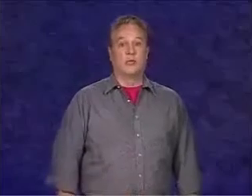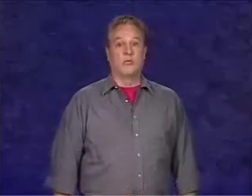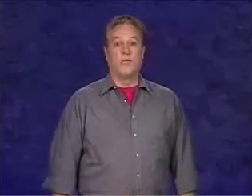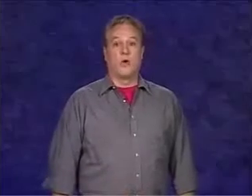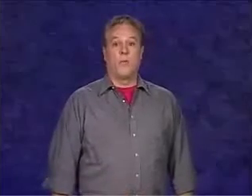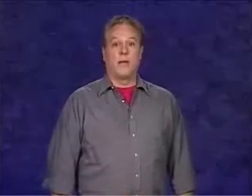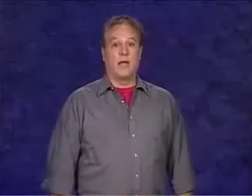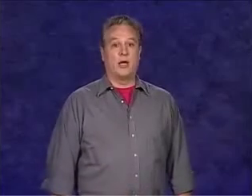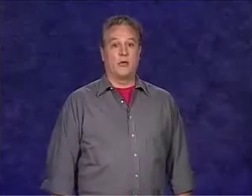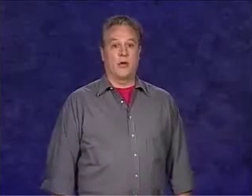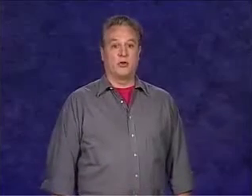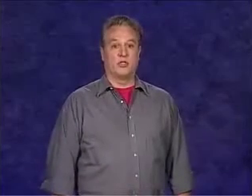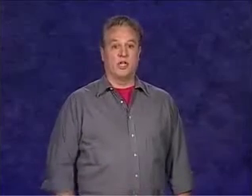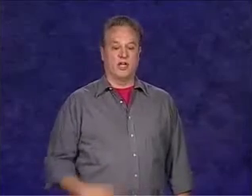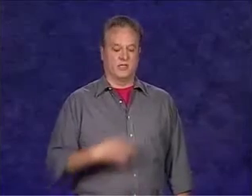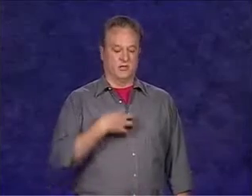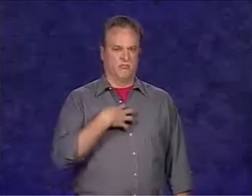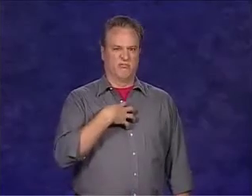your chest.